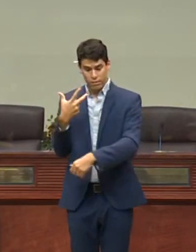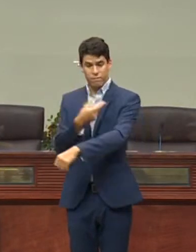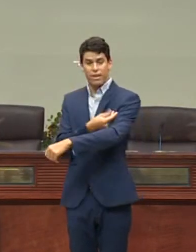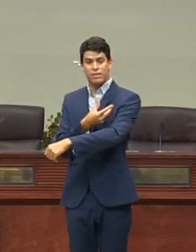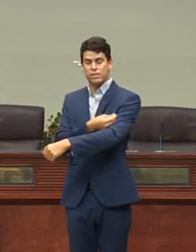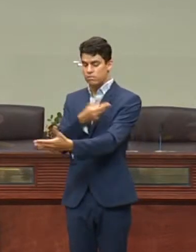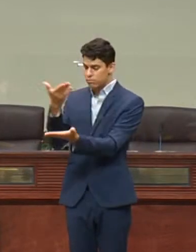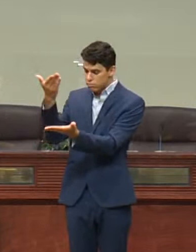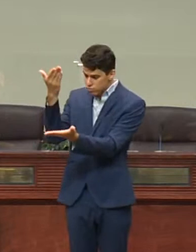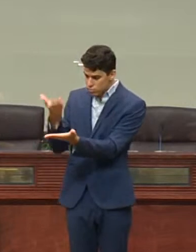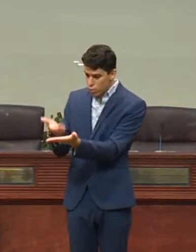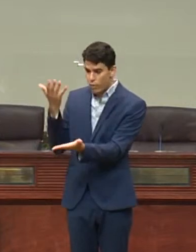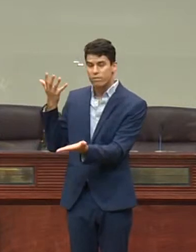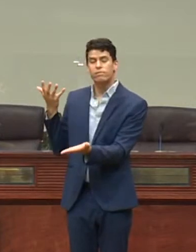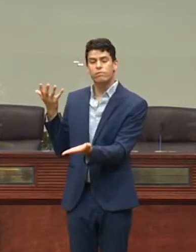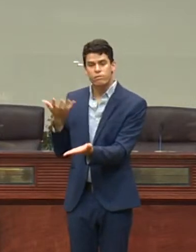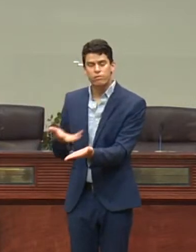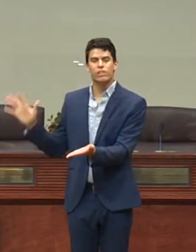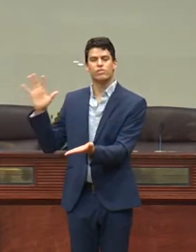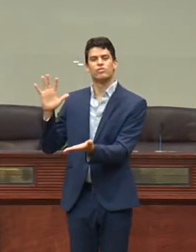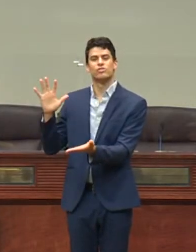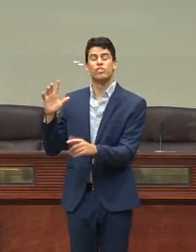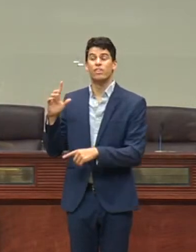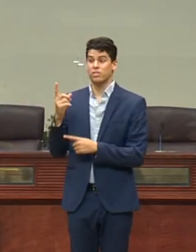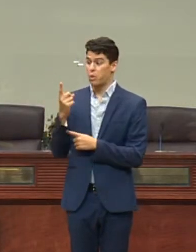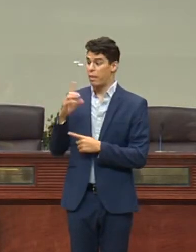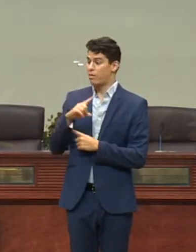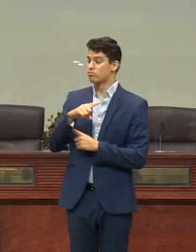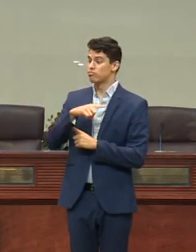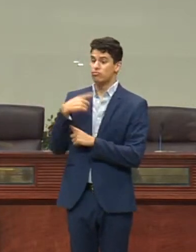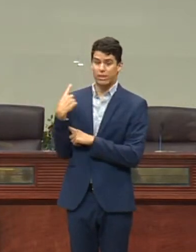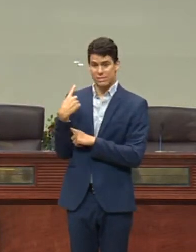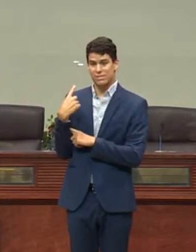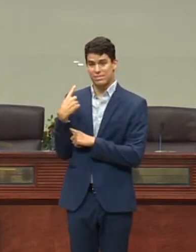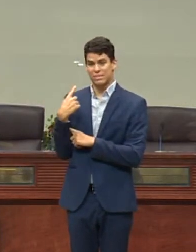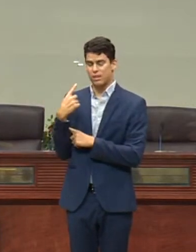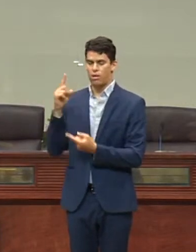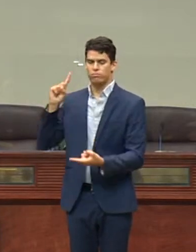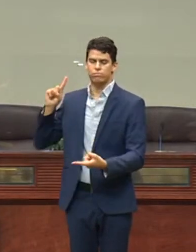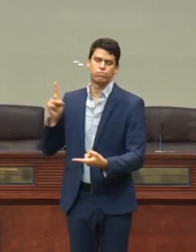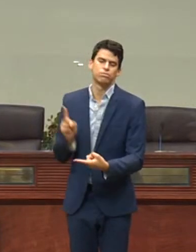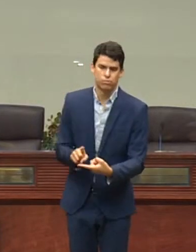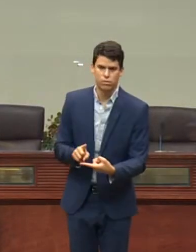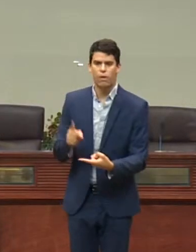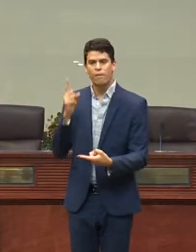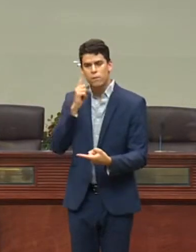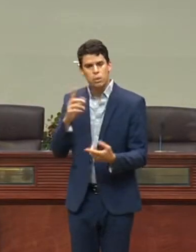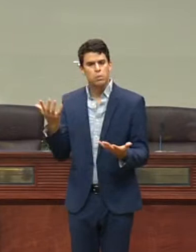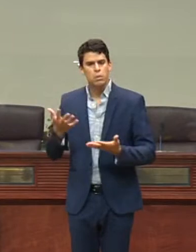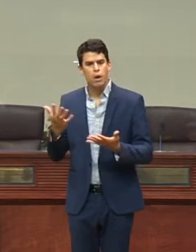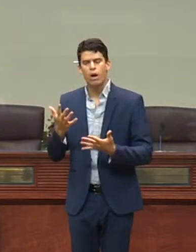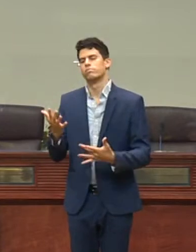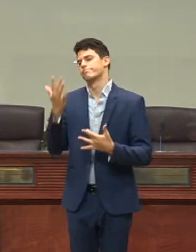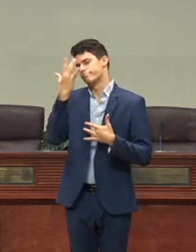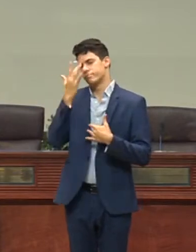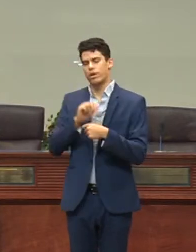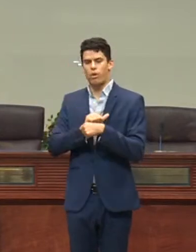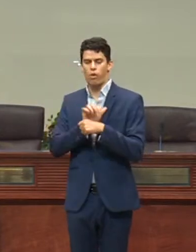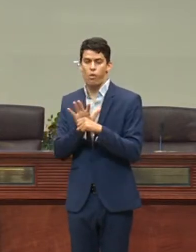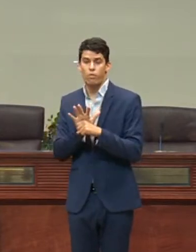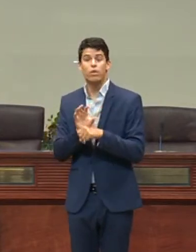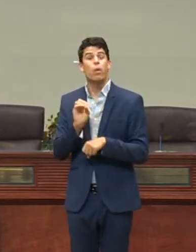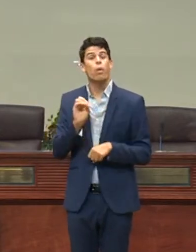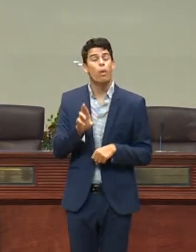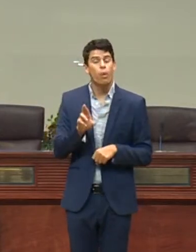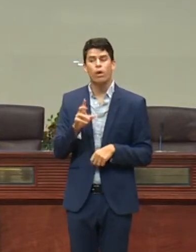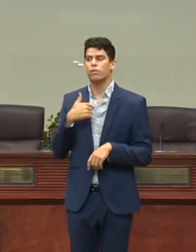lower the risk of getting the deadly disease, and getting vaccinated lowers the risk of being